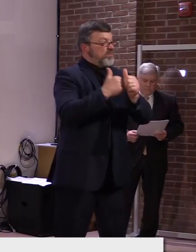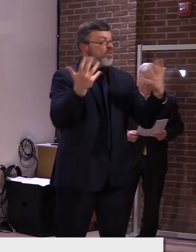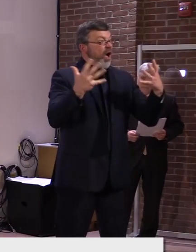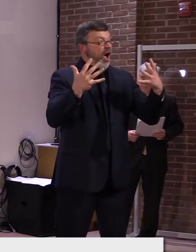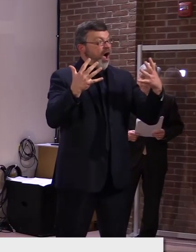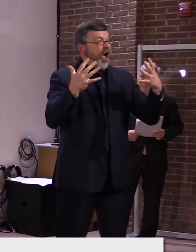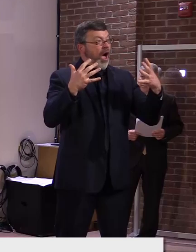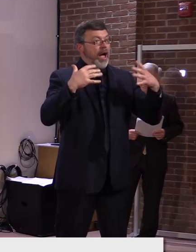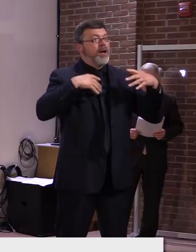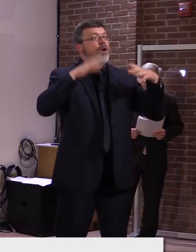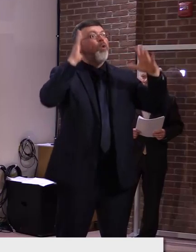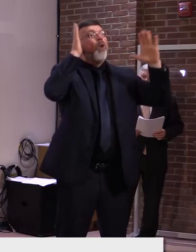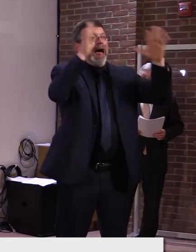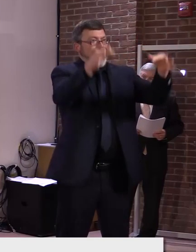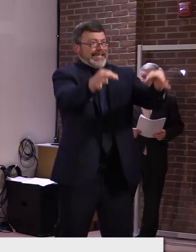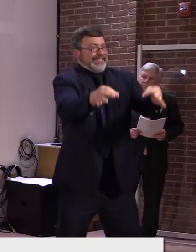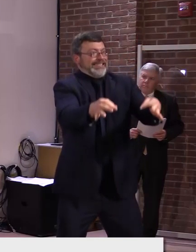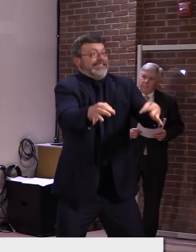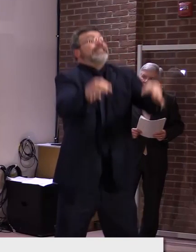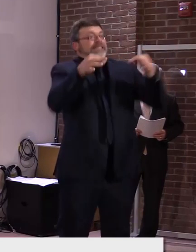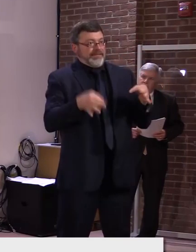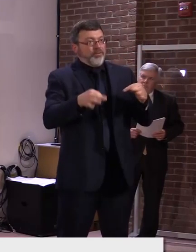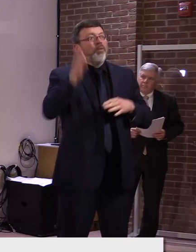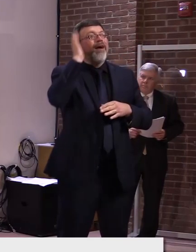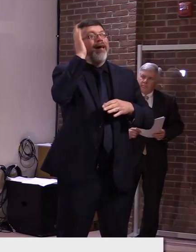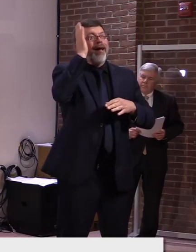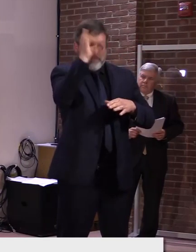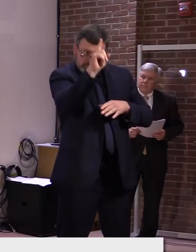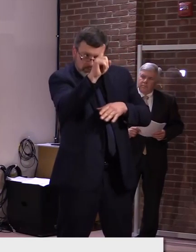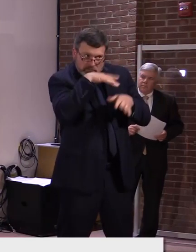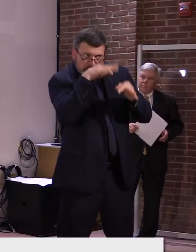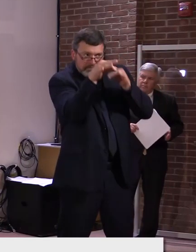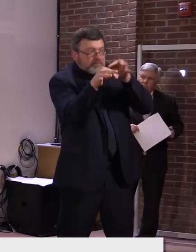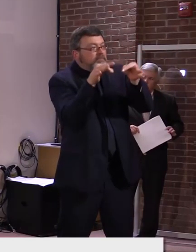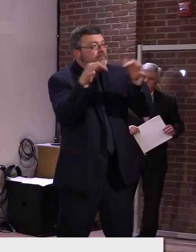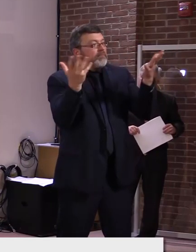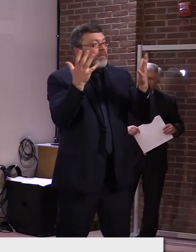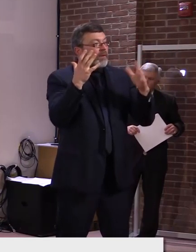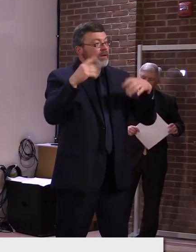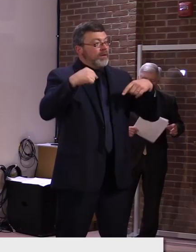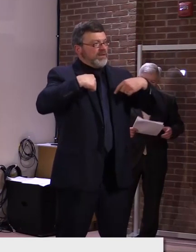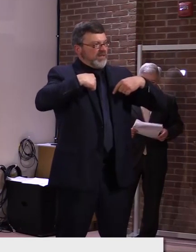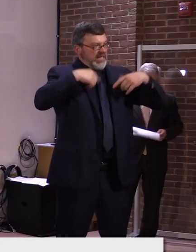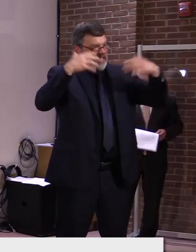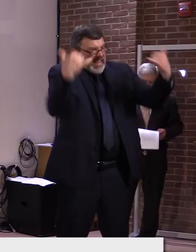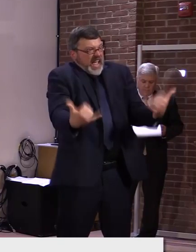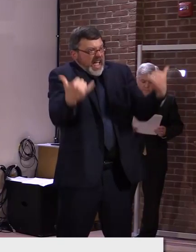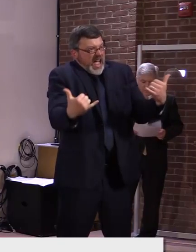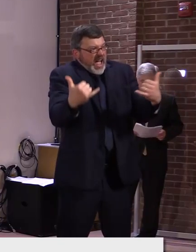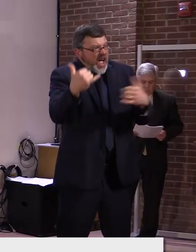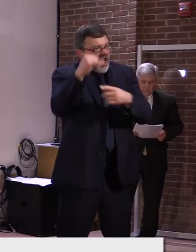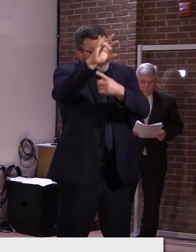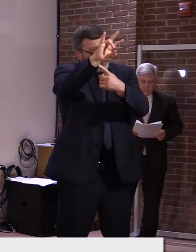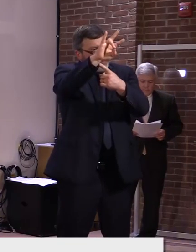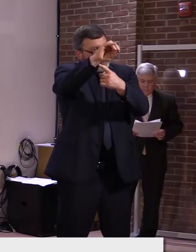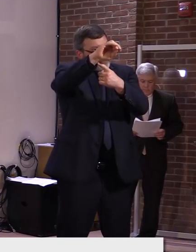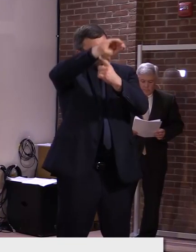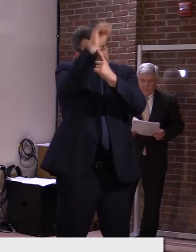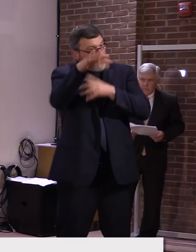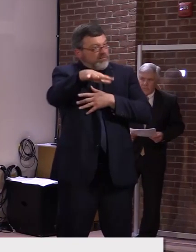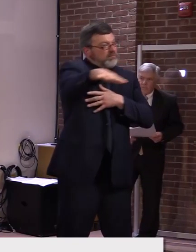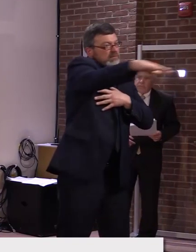Right now, we lead the nation with over 70% of the eligible population, those 12 and